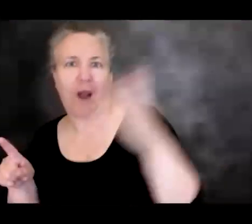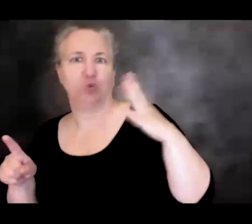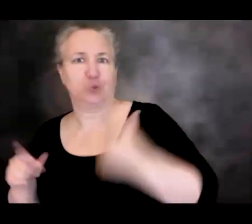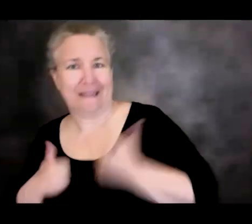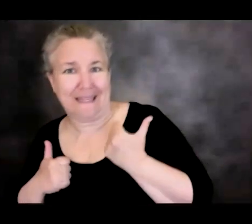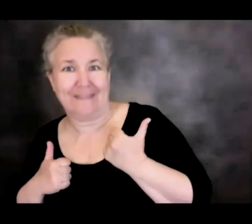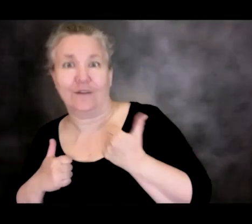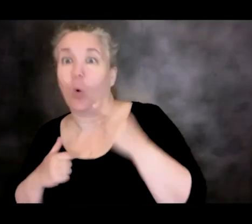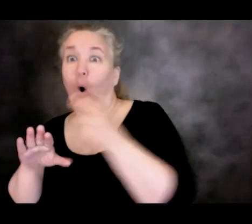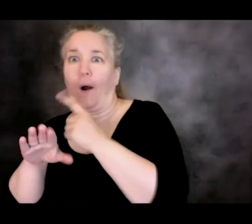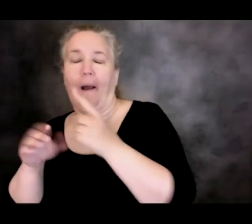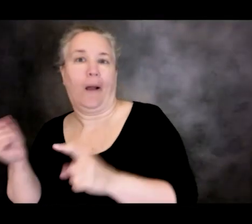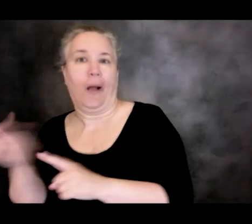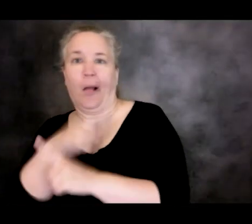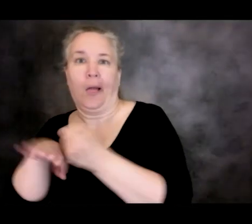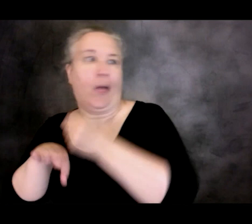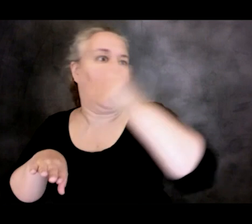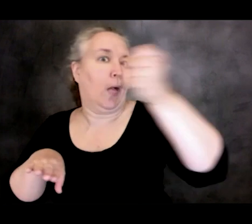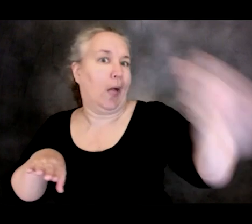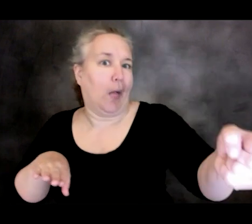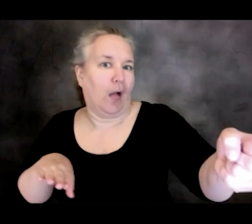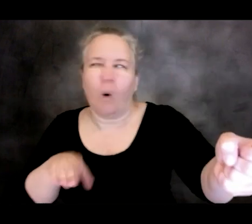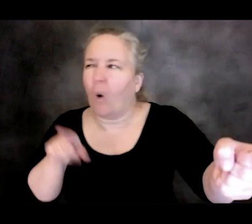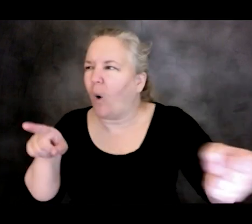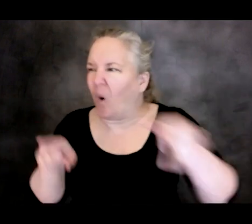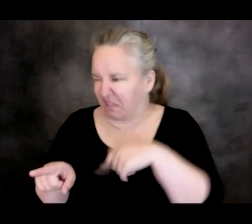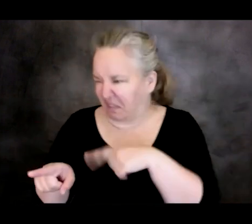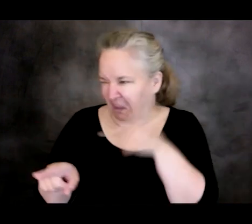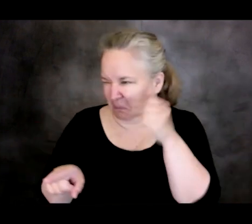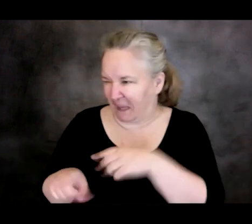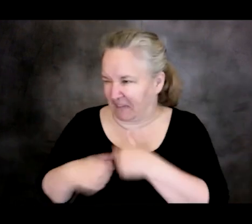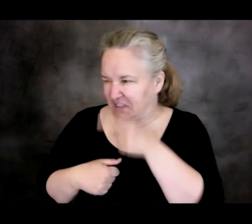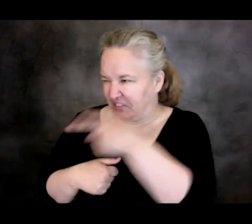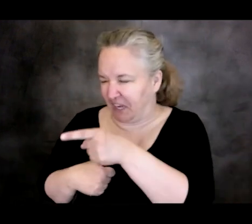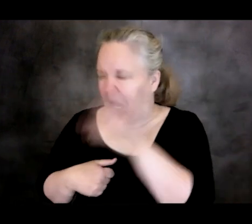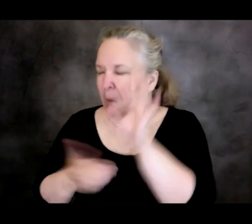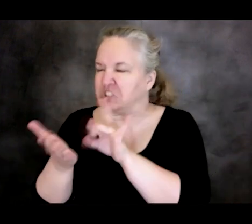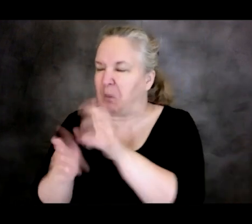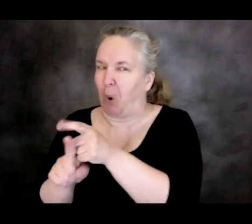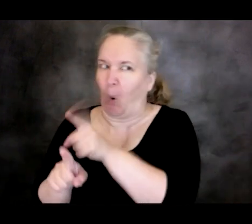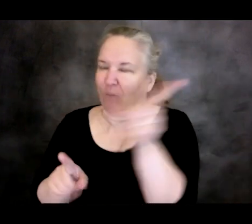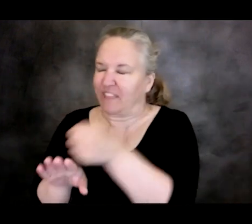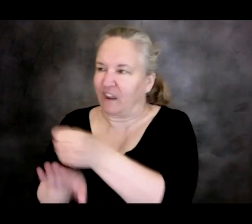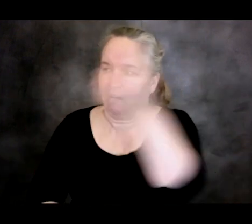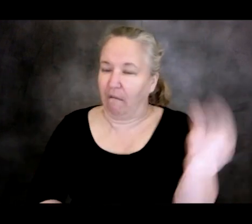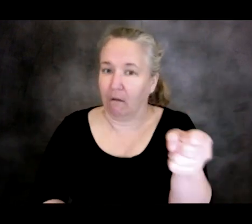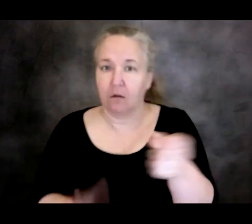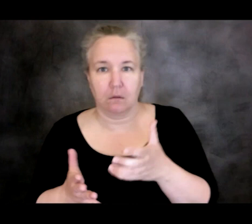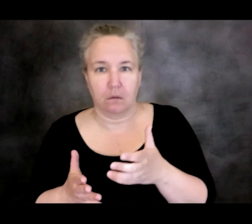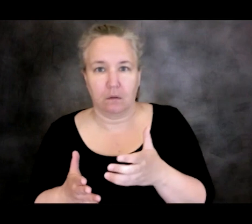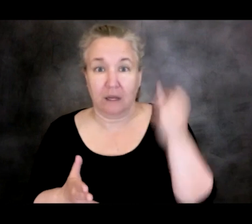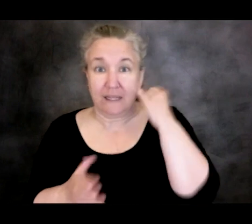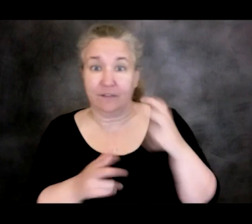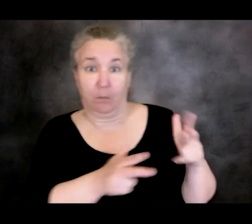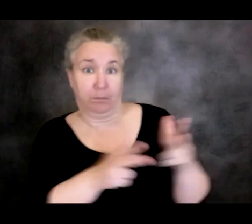away? They're going to be like, oh, he lives over here. Let's send him over there. If he does stop me, is he going to take my car away? Where's he